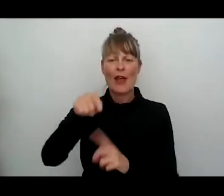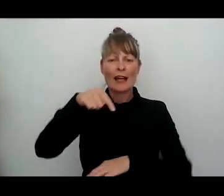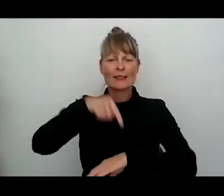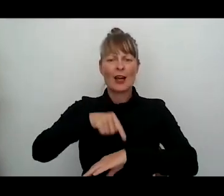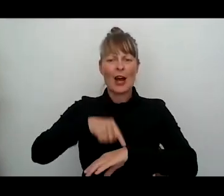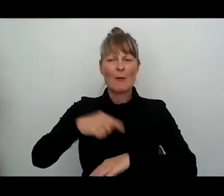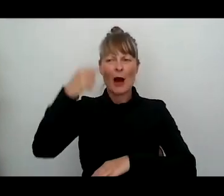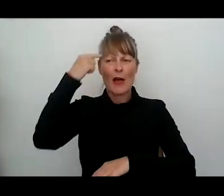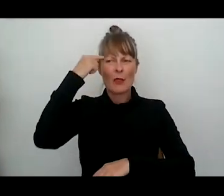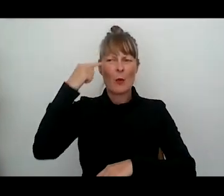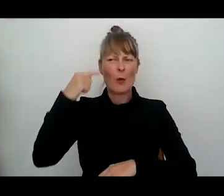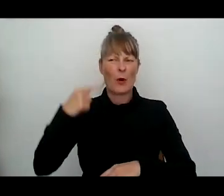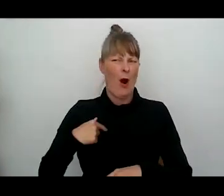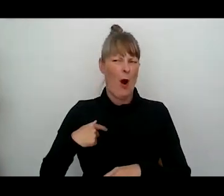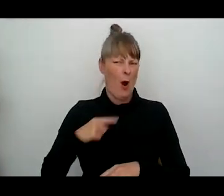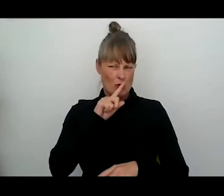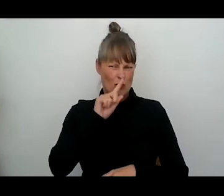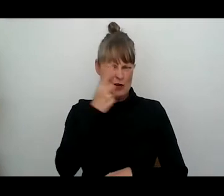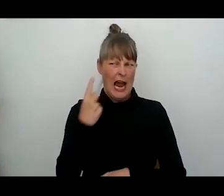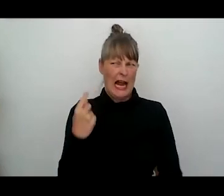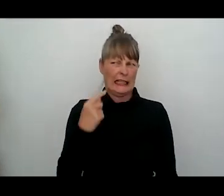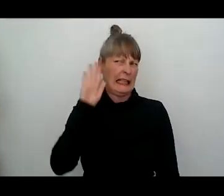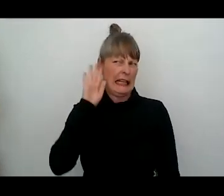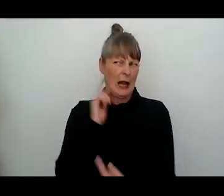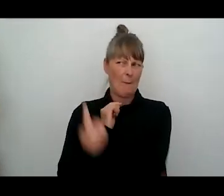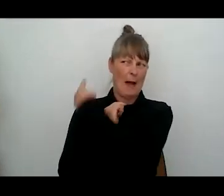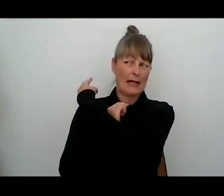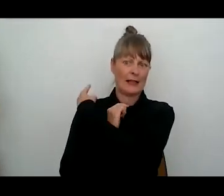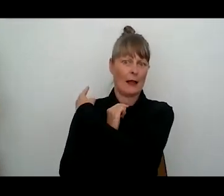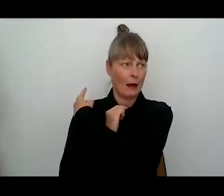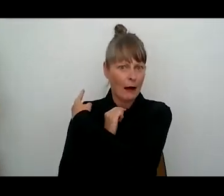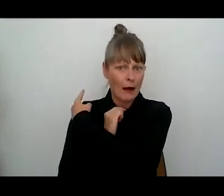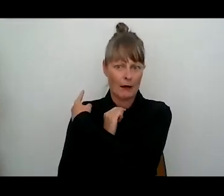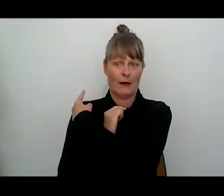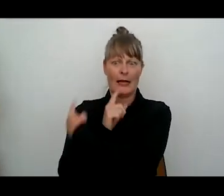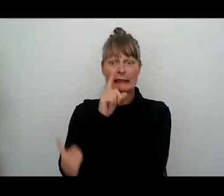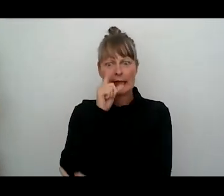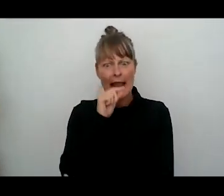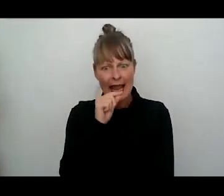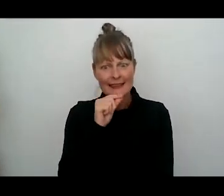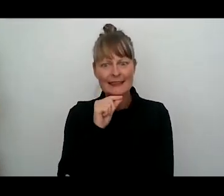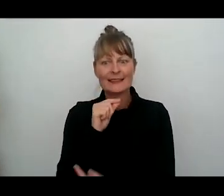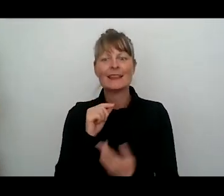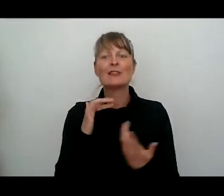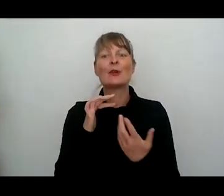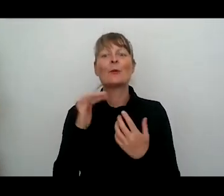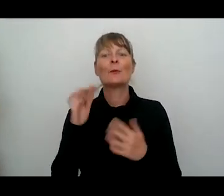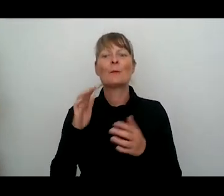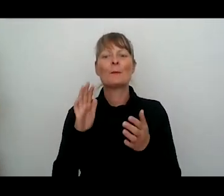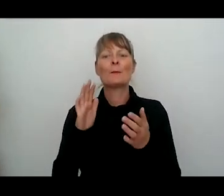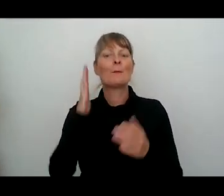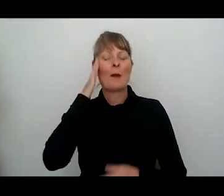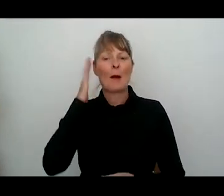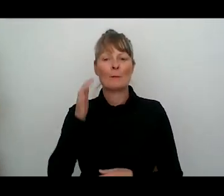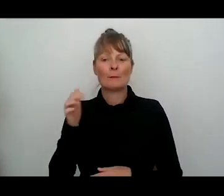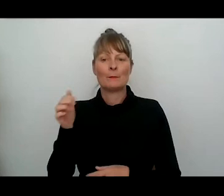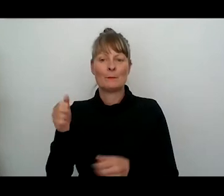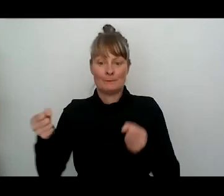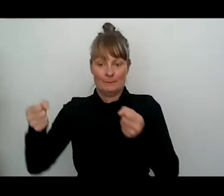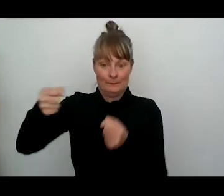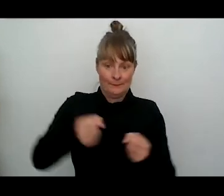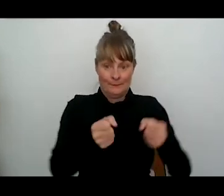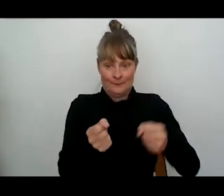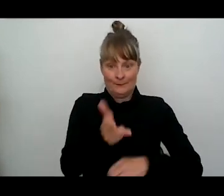and understand. That was my normal. So I actually could understand. And so mum pulled over to the side and she had a bit of a cry